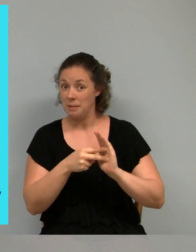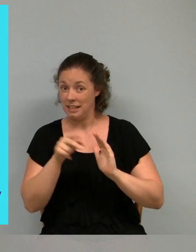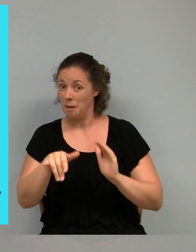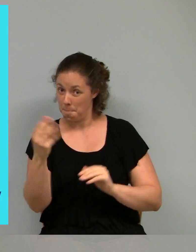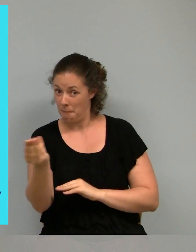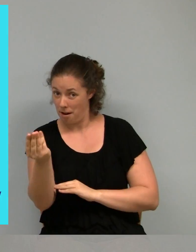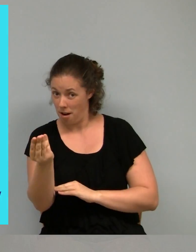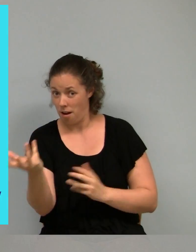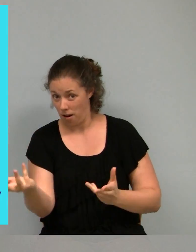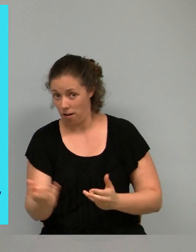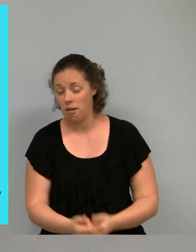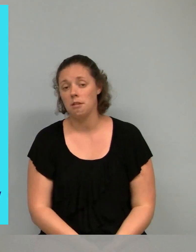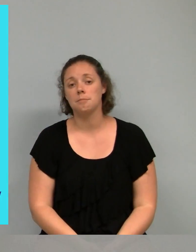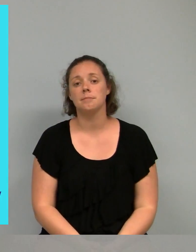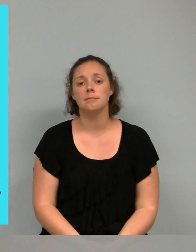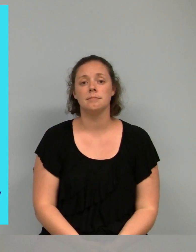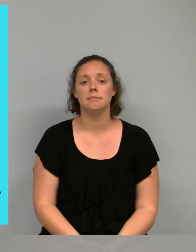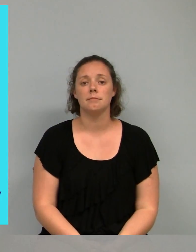Monday.